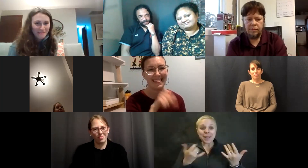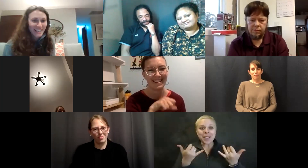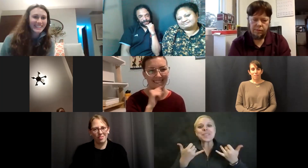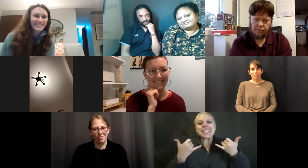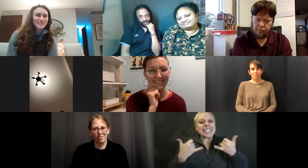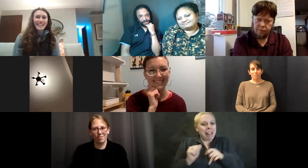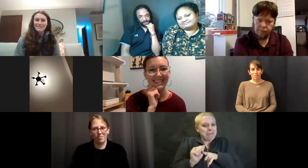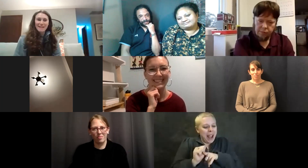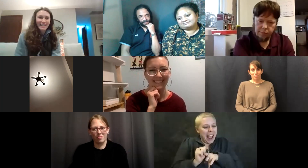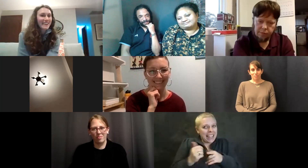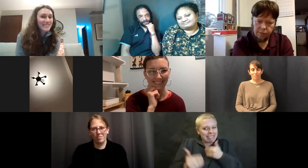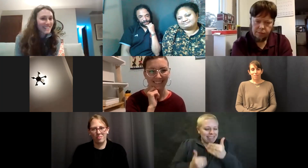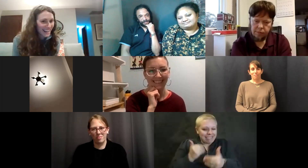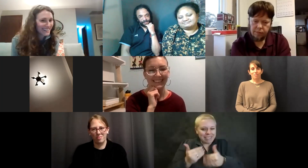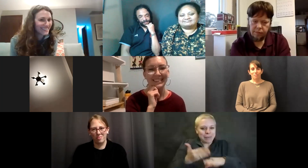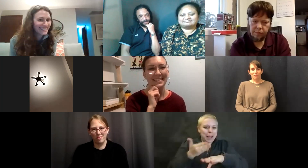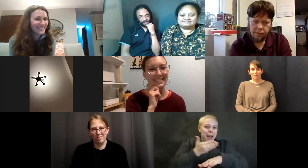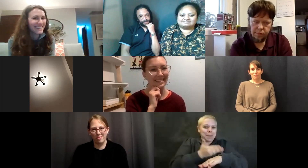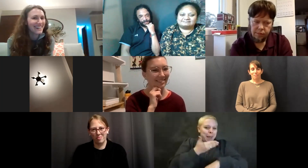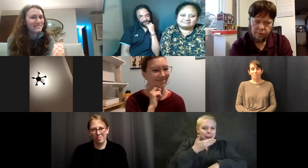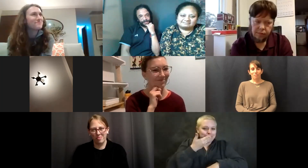practice, but getting better every day.